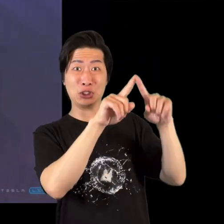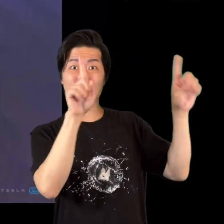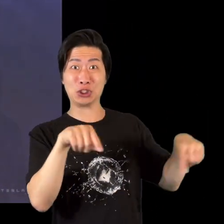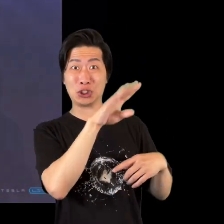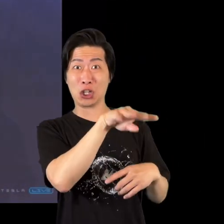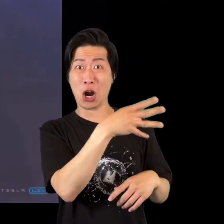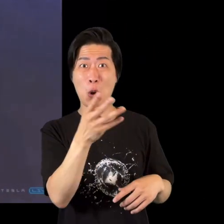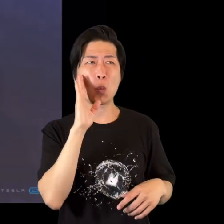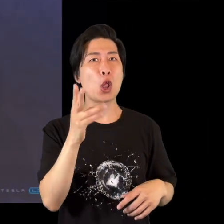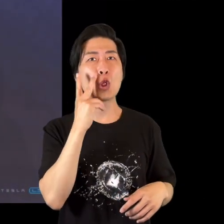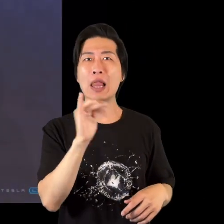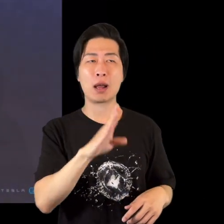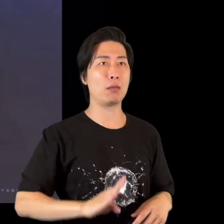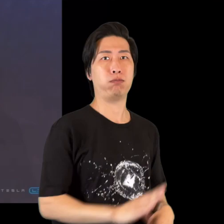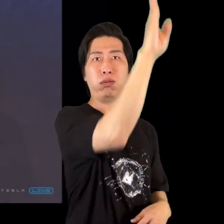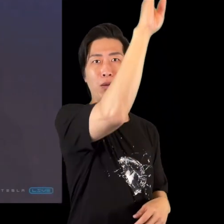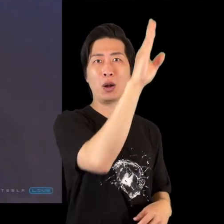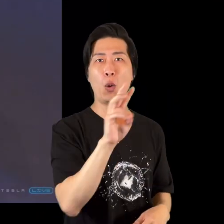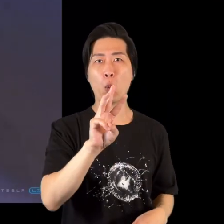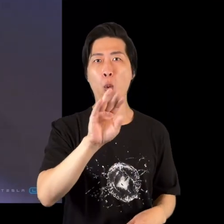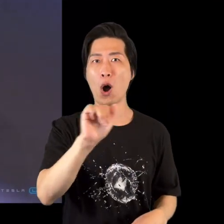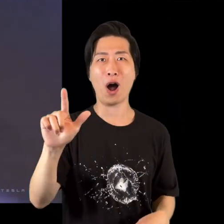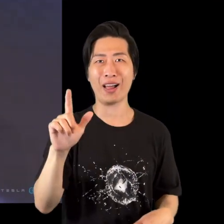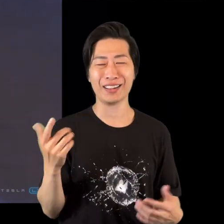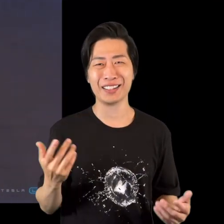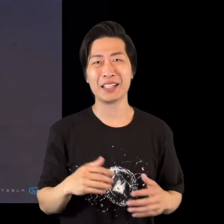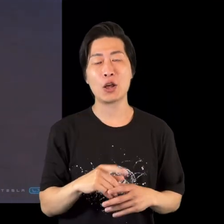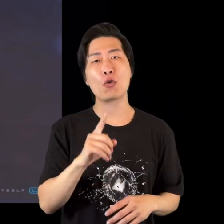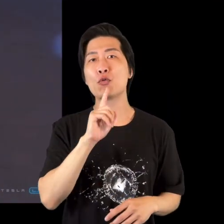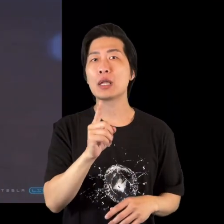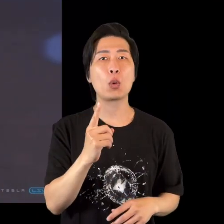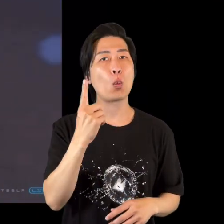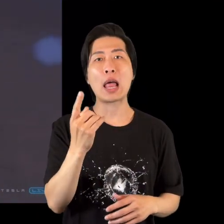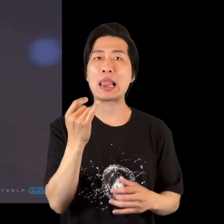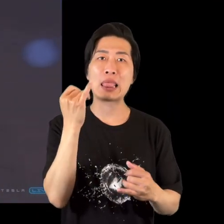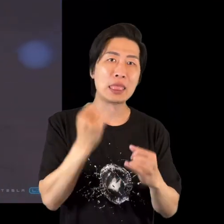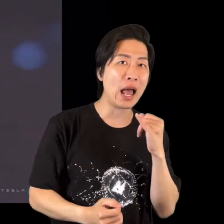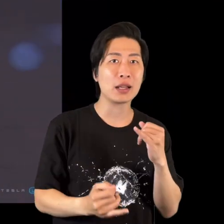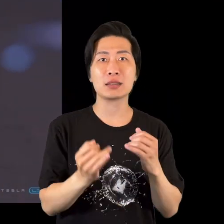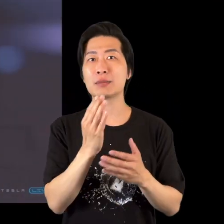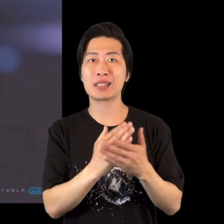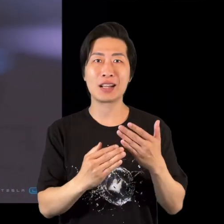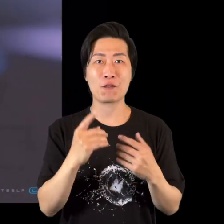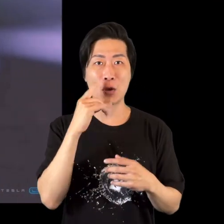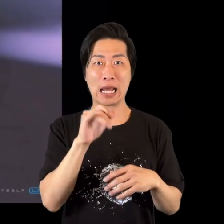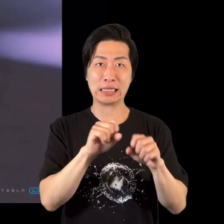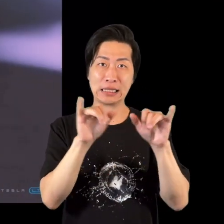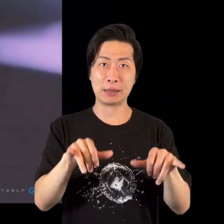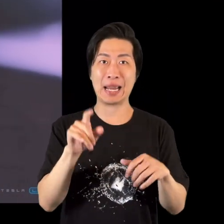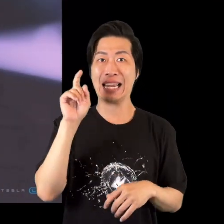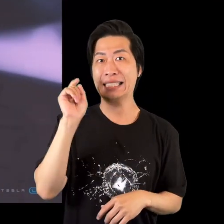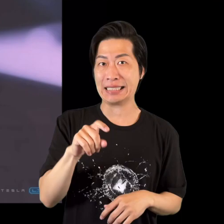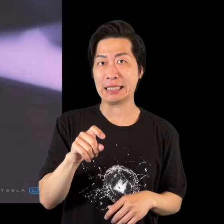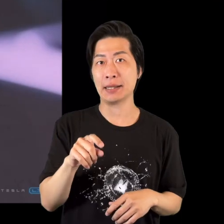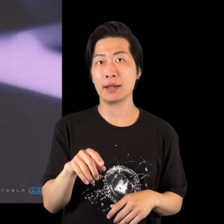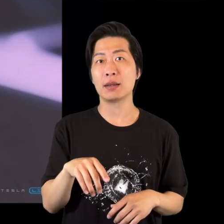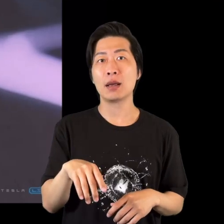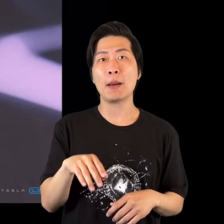of the system that needs to be a neural net, which is the planning and control